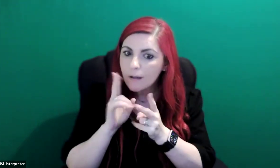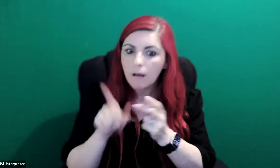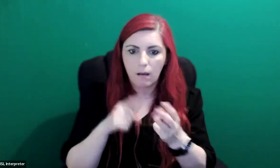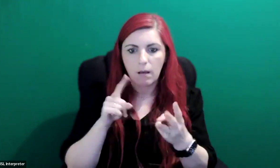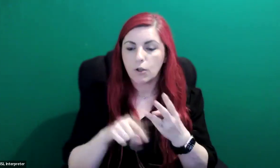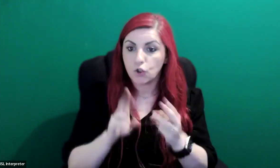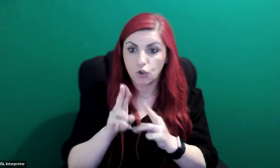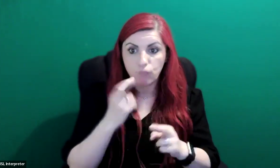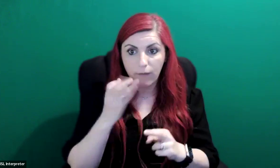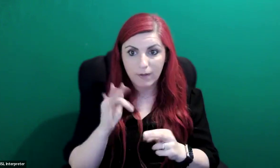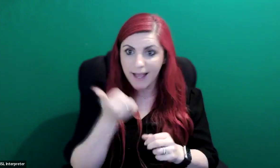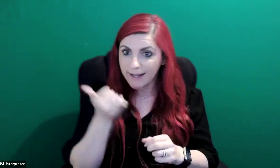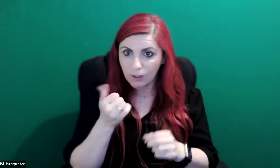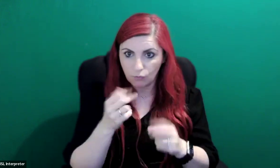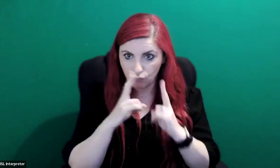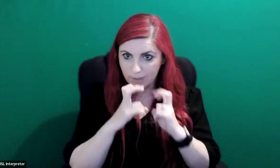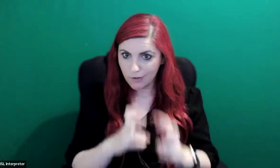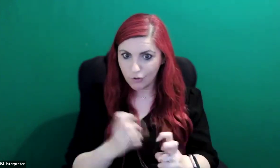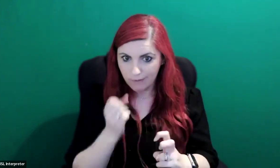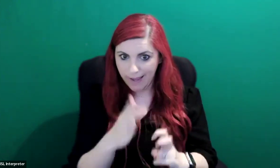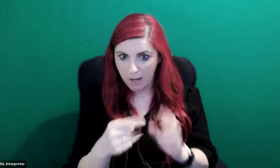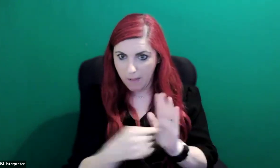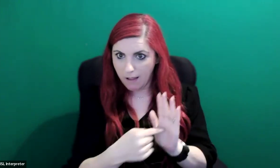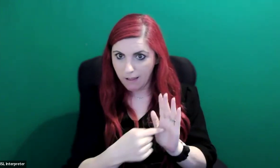reference research, and that is what impresses